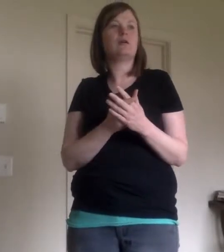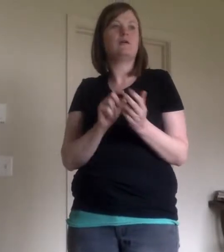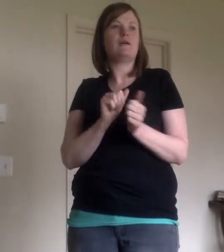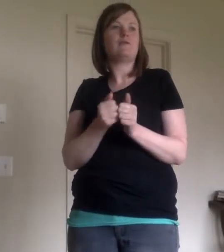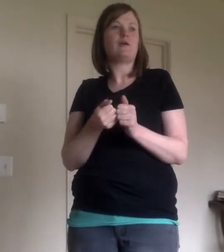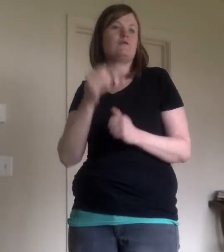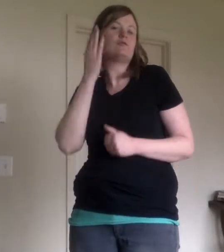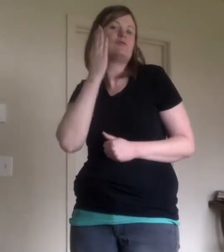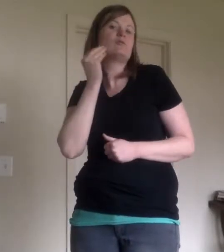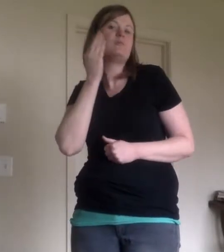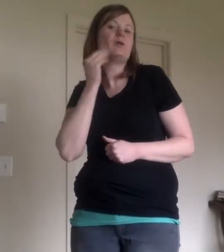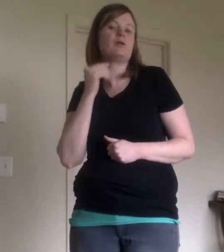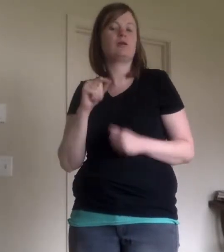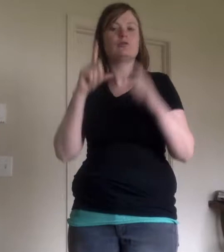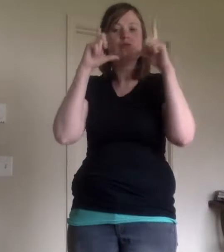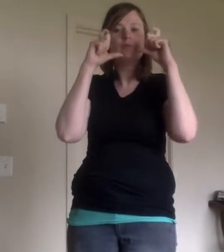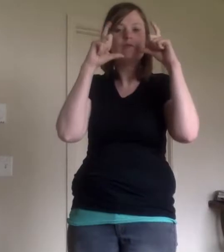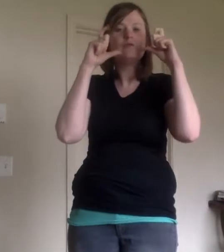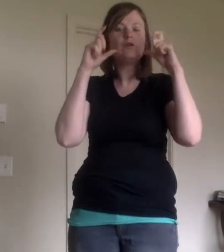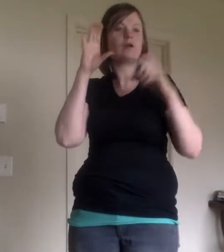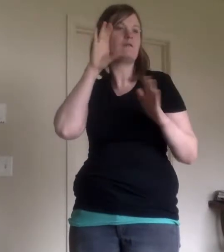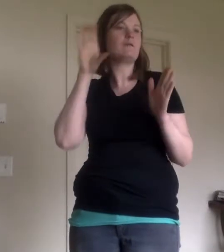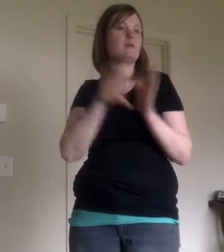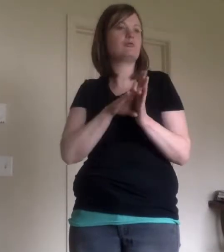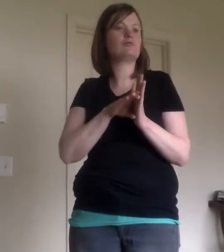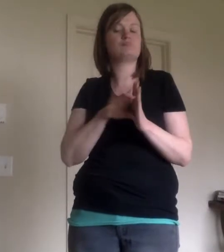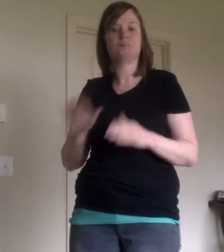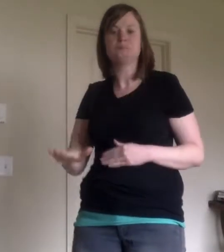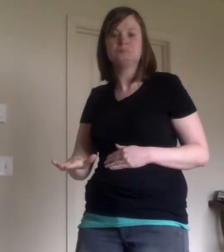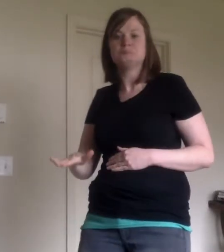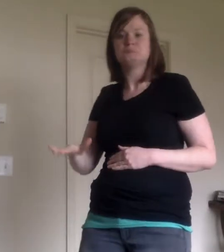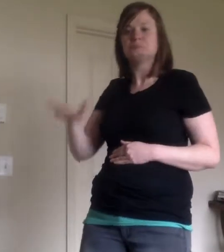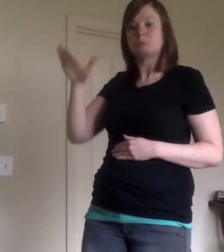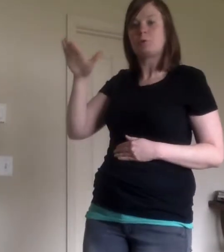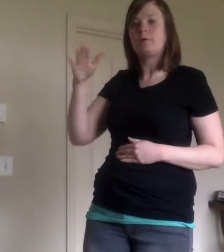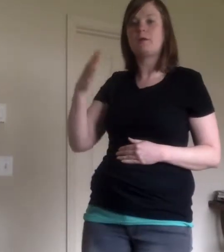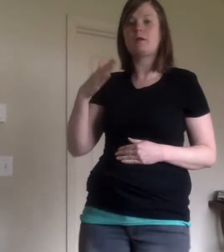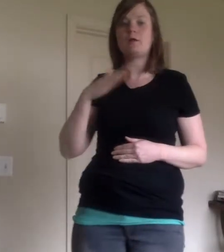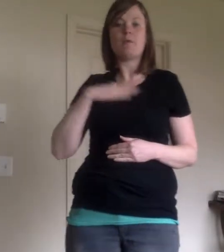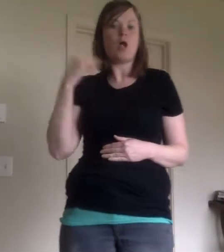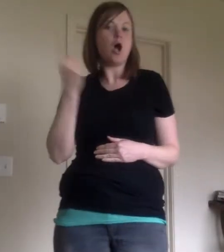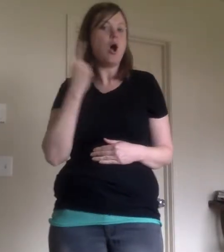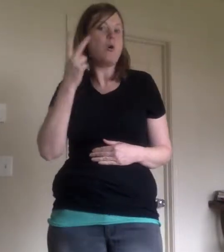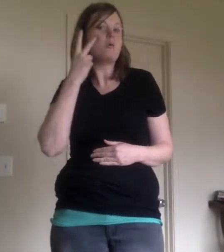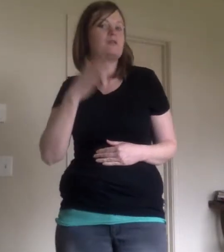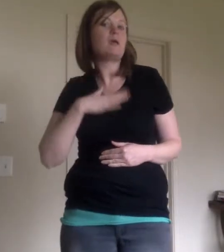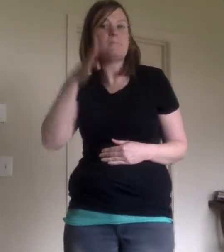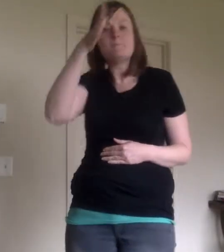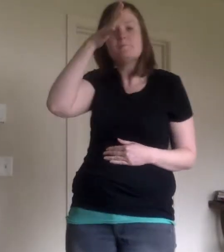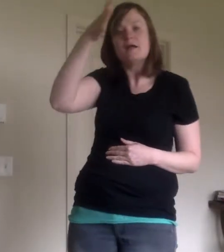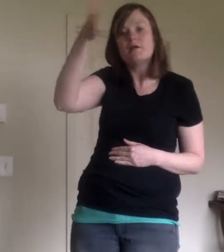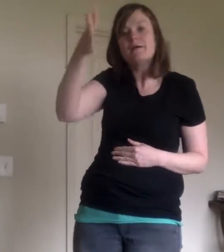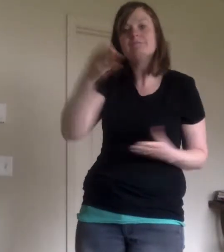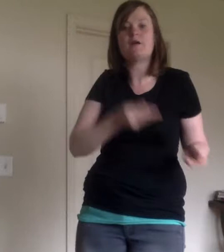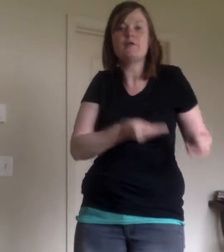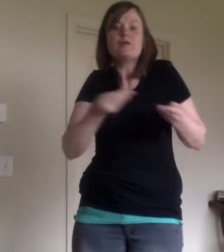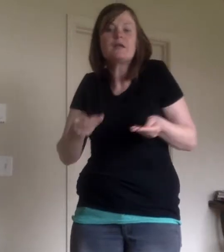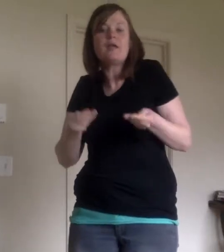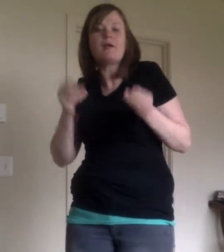As a child growing up, I always saw my grandfather carrying around cameras, and he never left the house without a camera. So